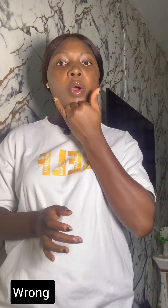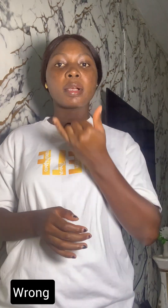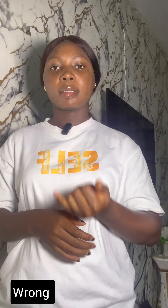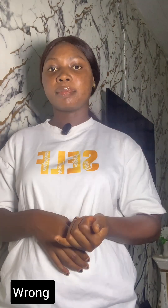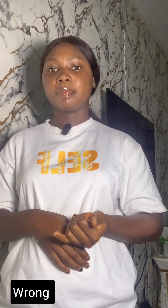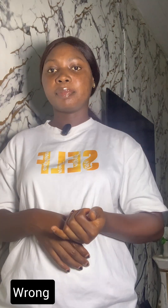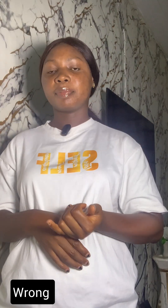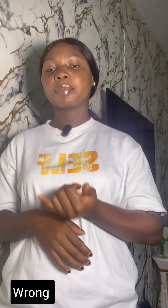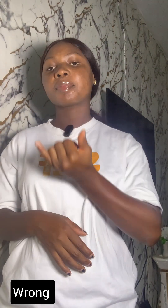Wrong,